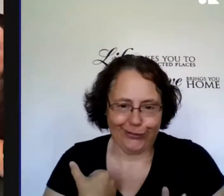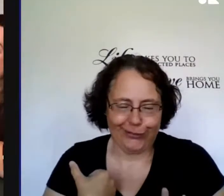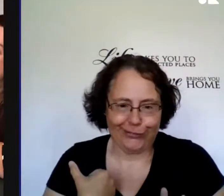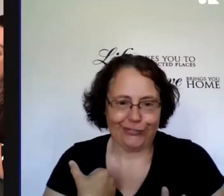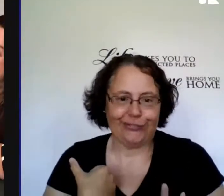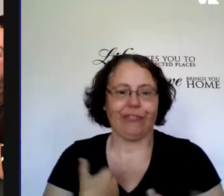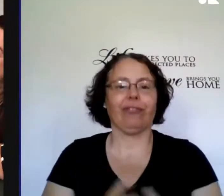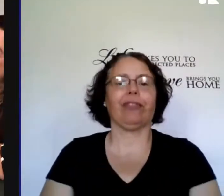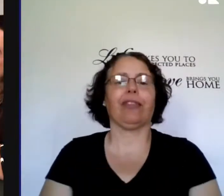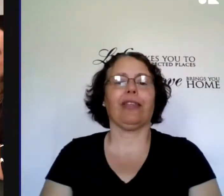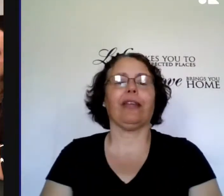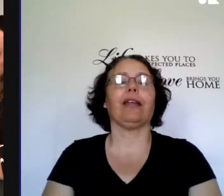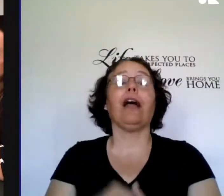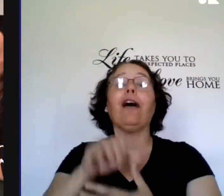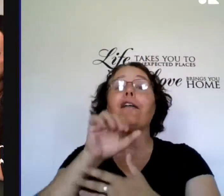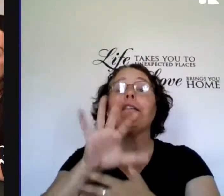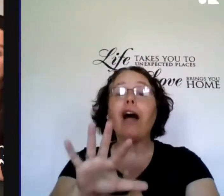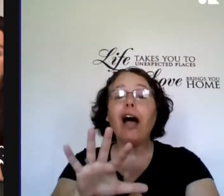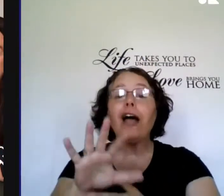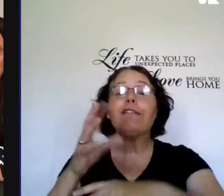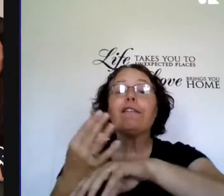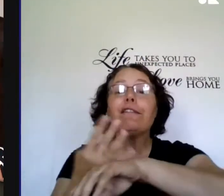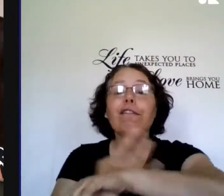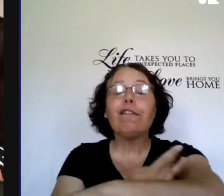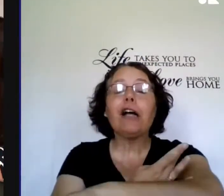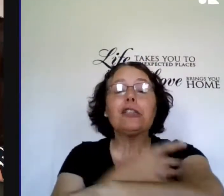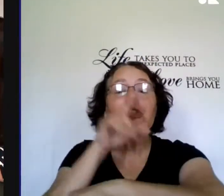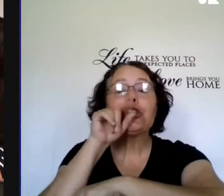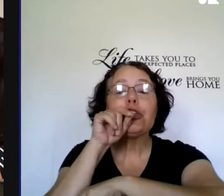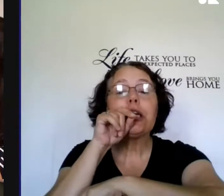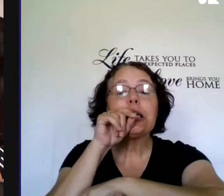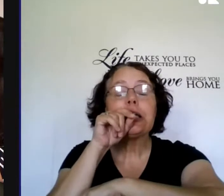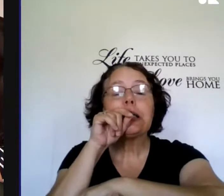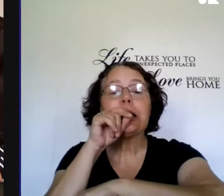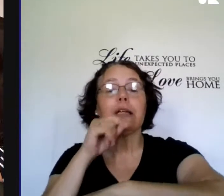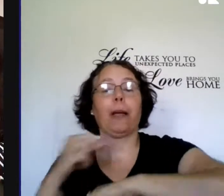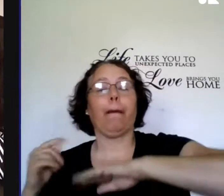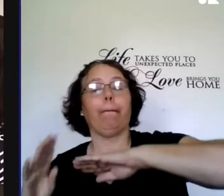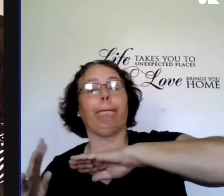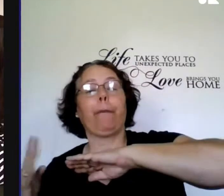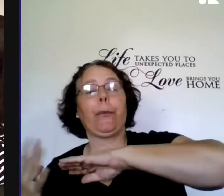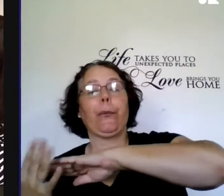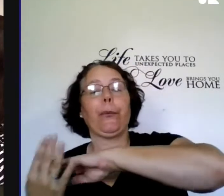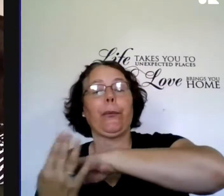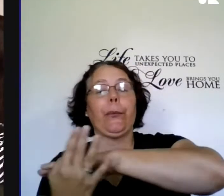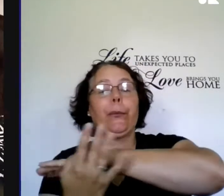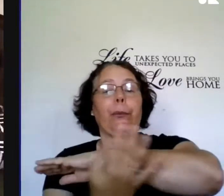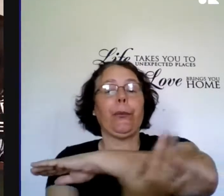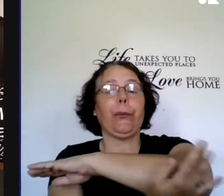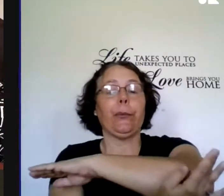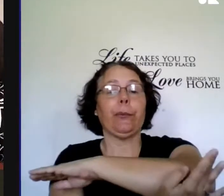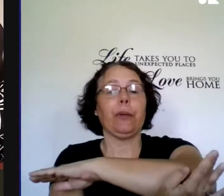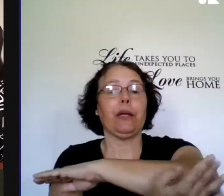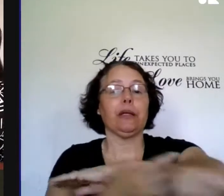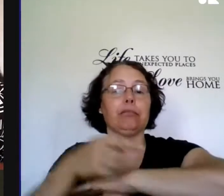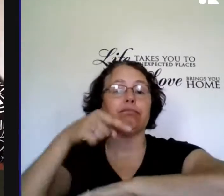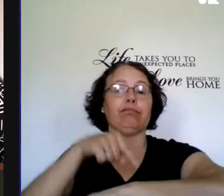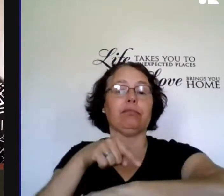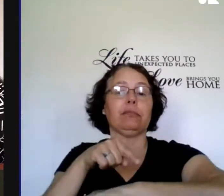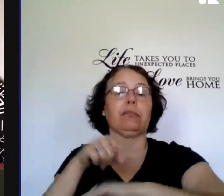5 fuzzy chicks run past the plow into the grass